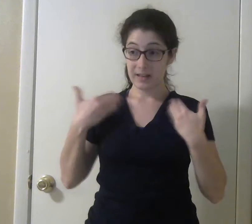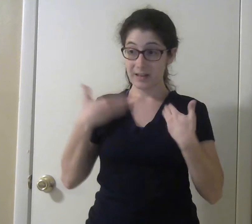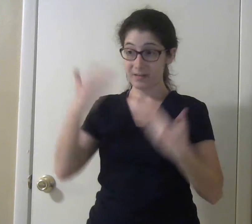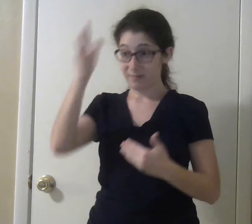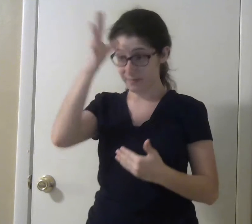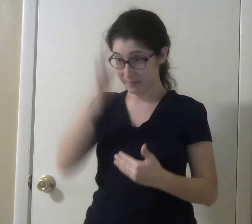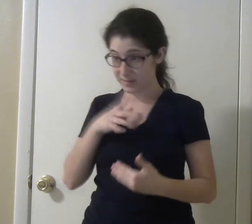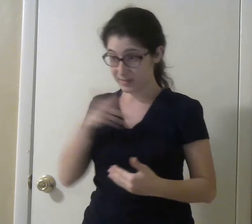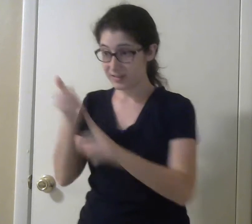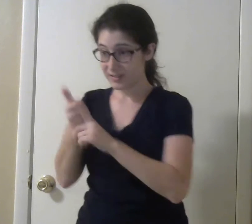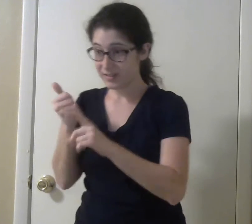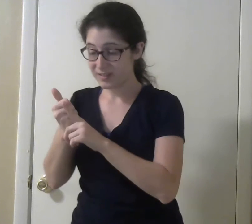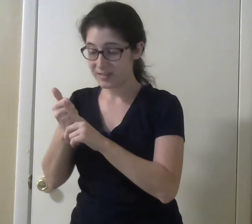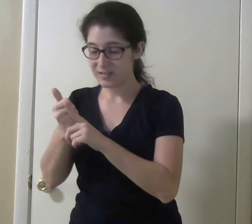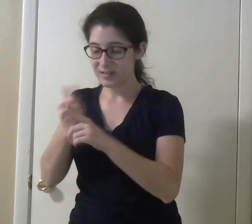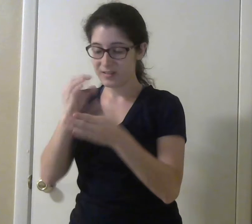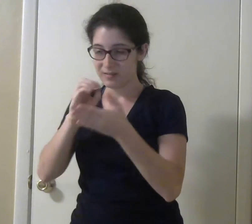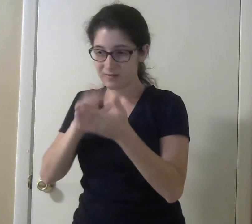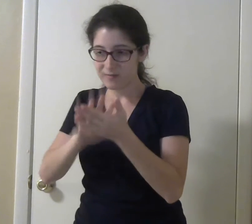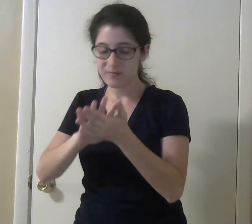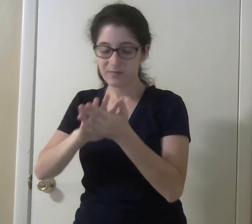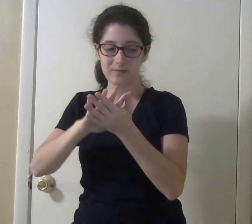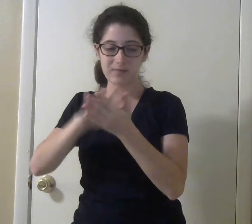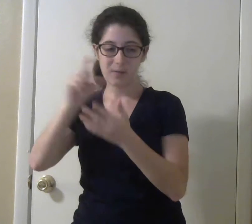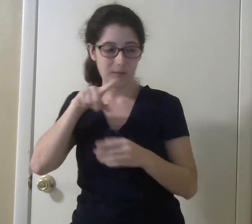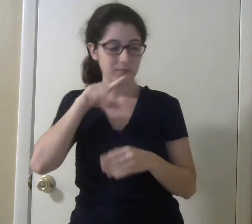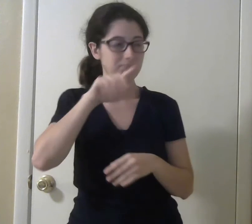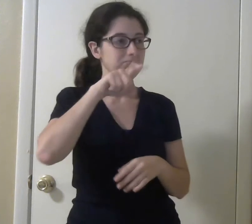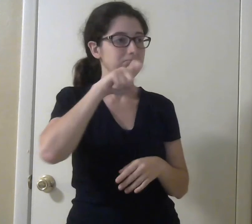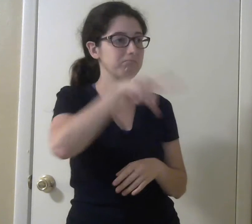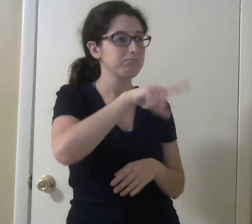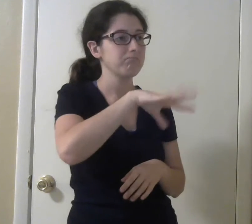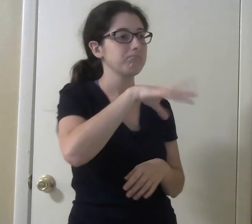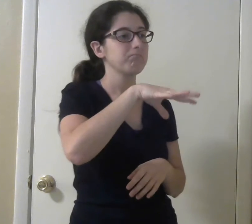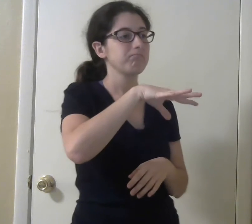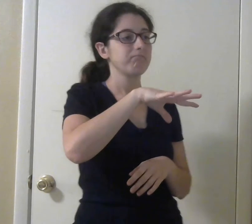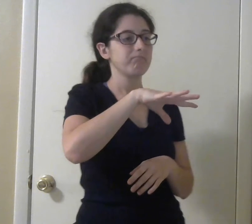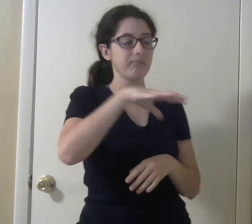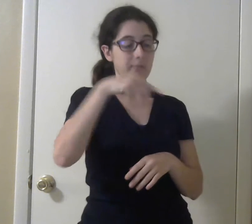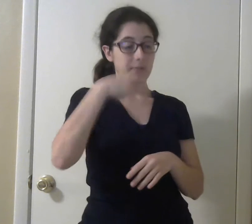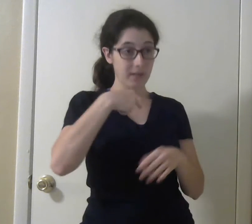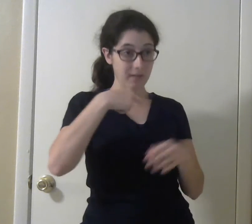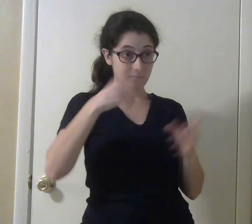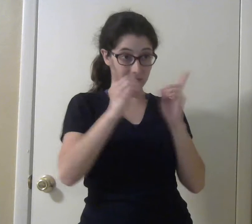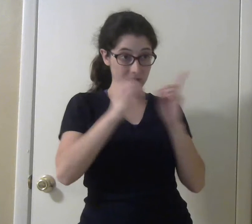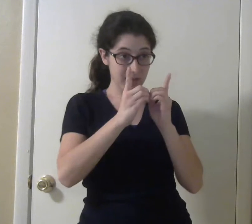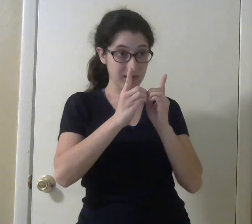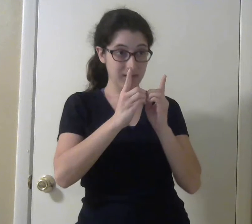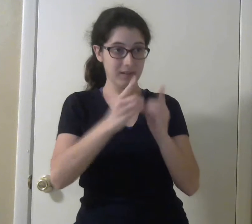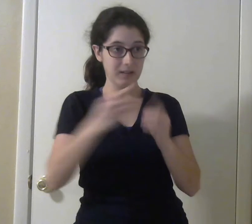John, is it a sin for me to date a non-Christian woman? What would you say? I want to ask,